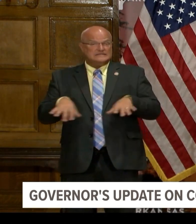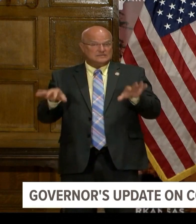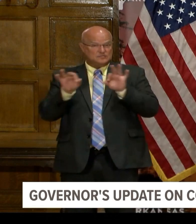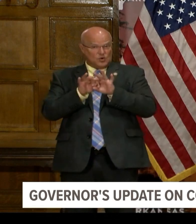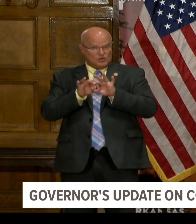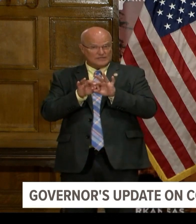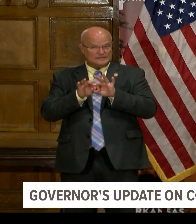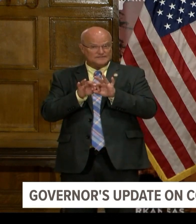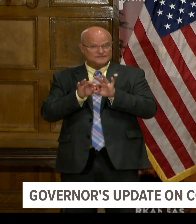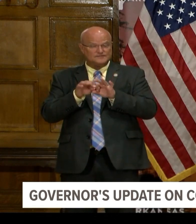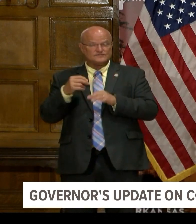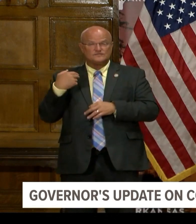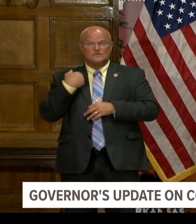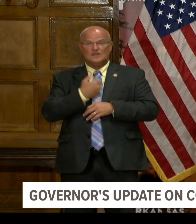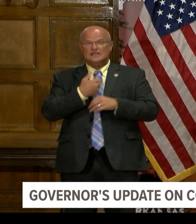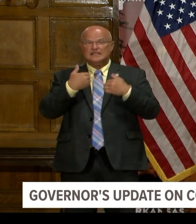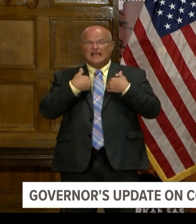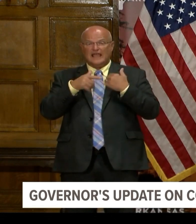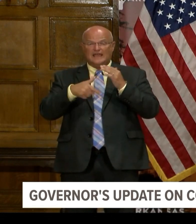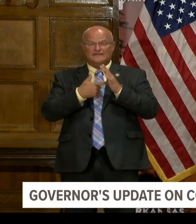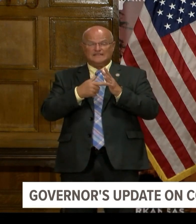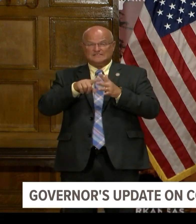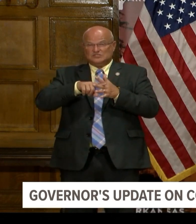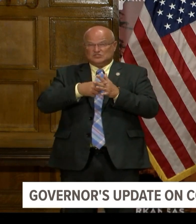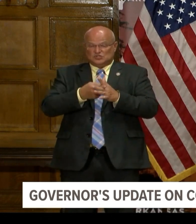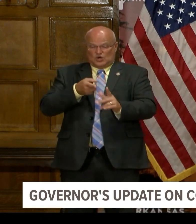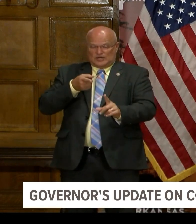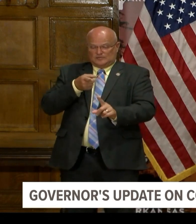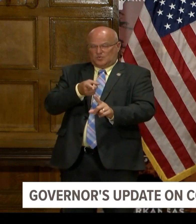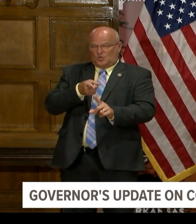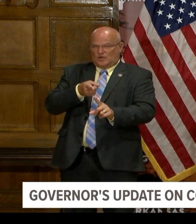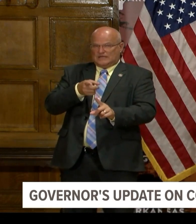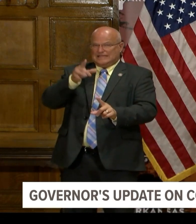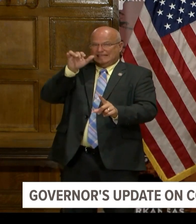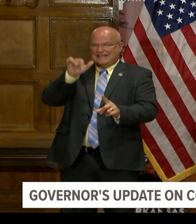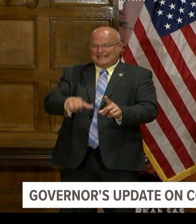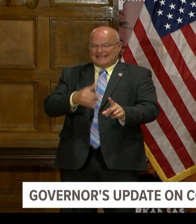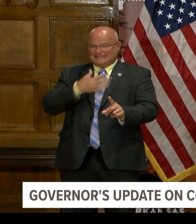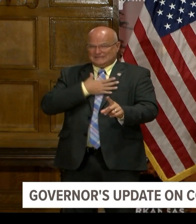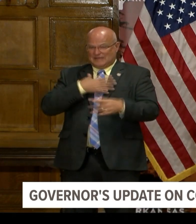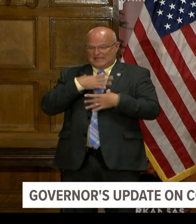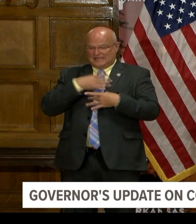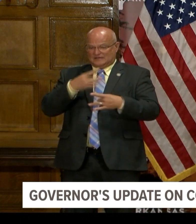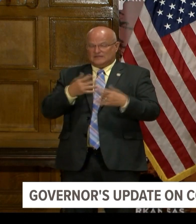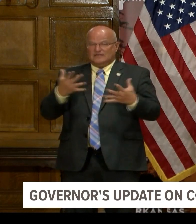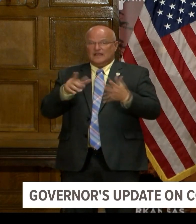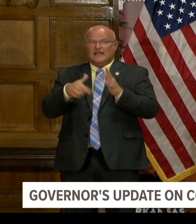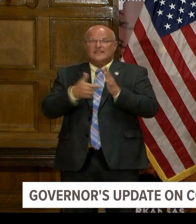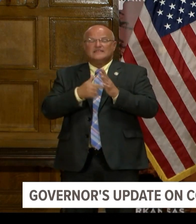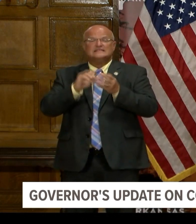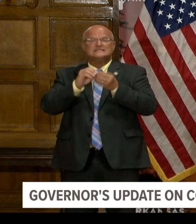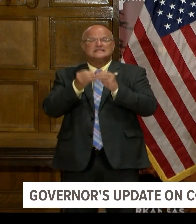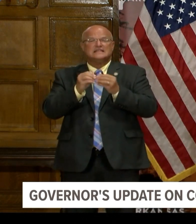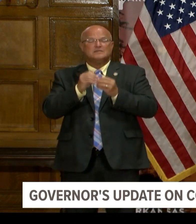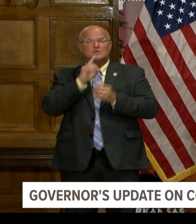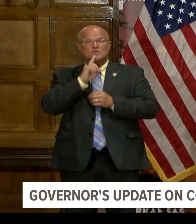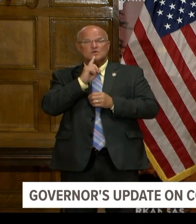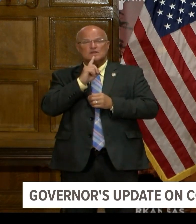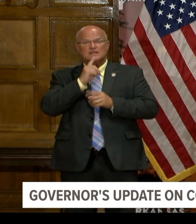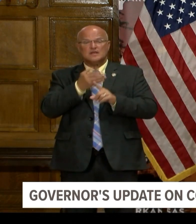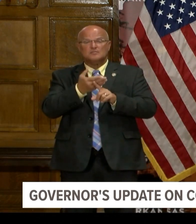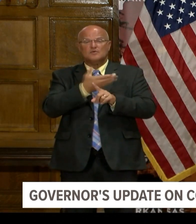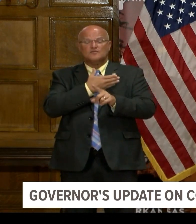it's important for us to have this starting point, and that's what I'm most interested in, is that this is a number really before